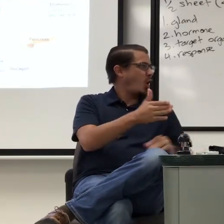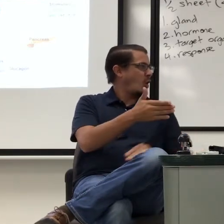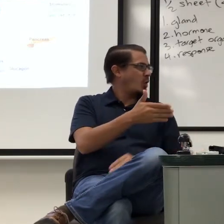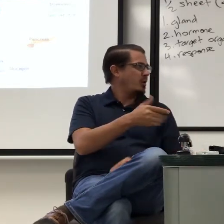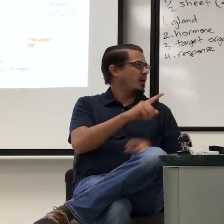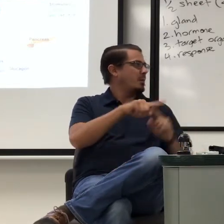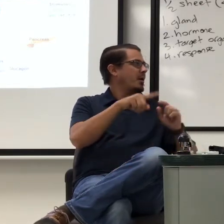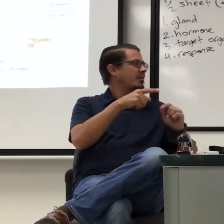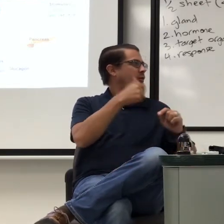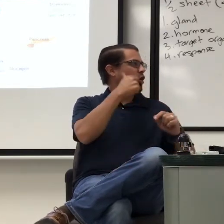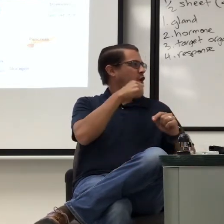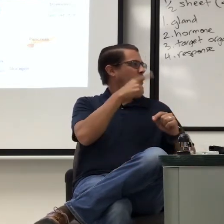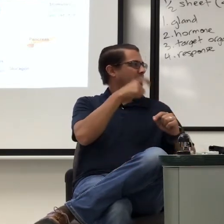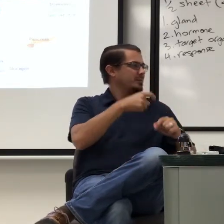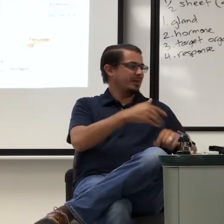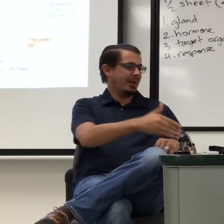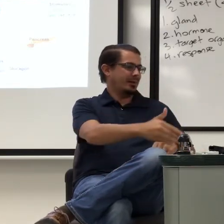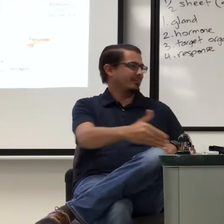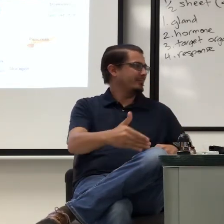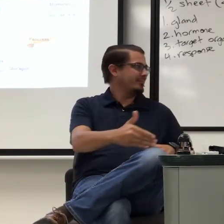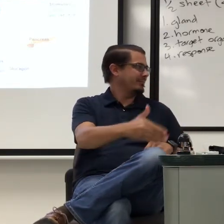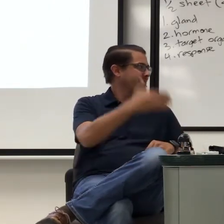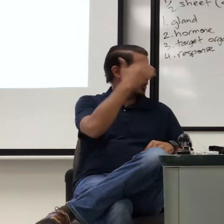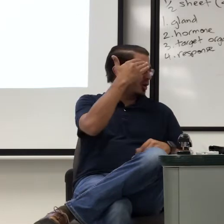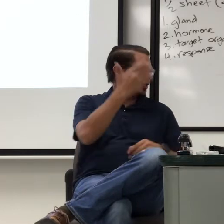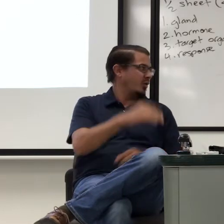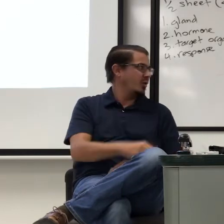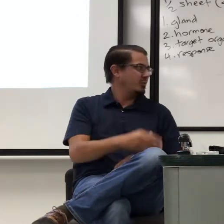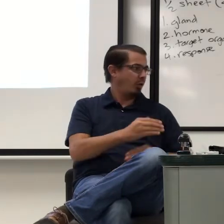figure. But feel free to